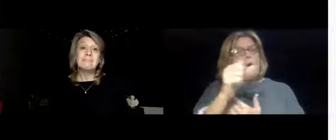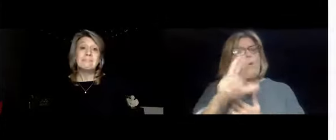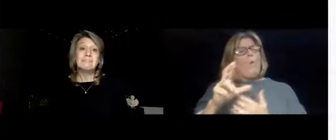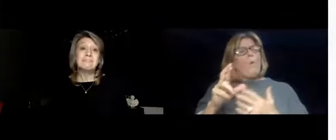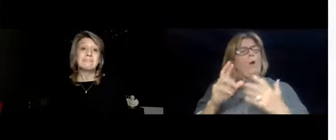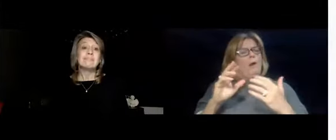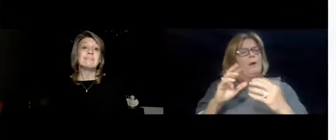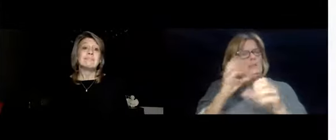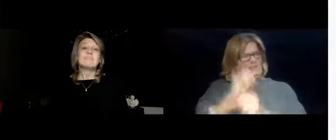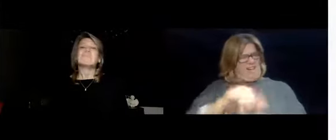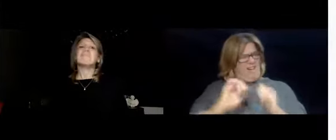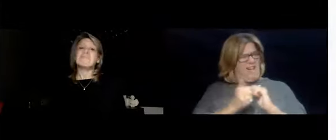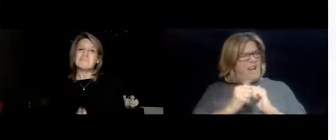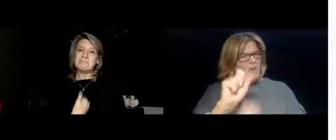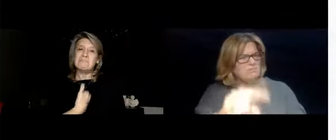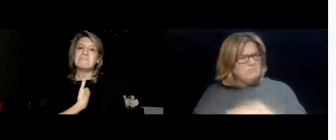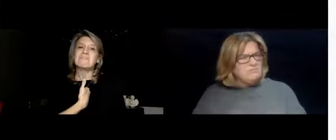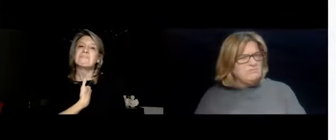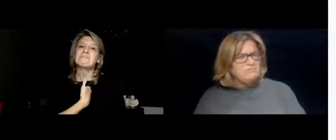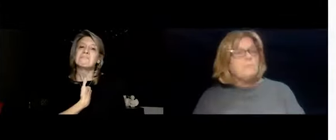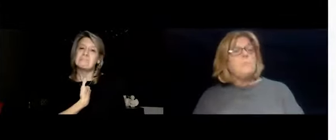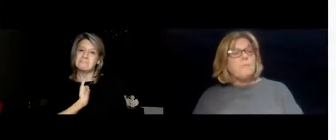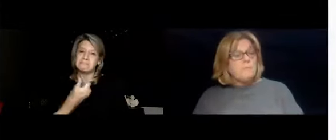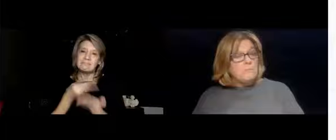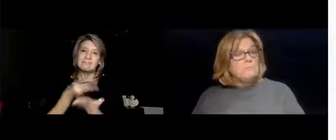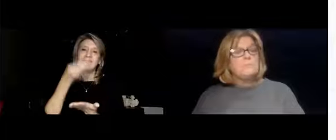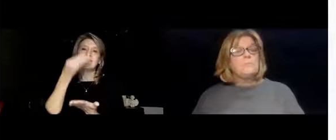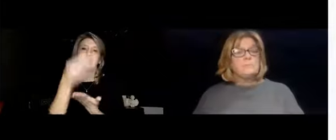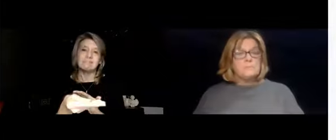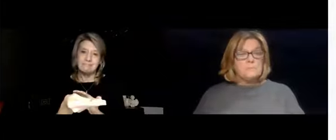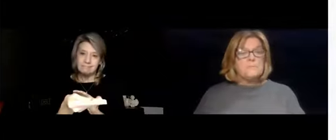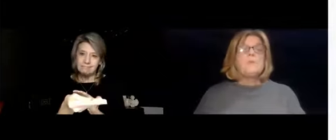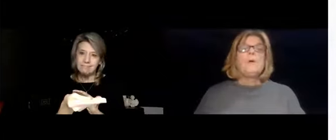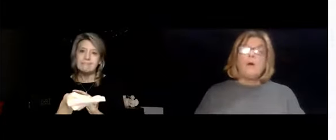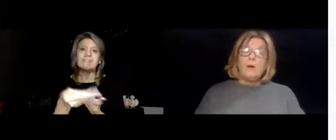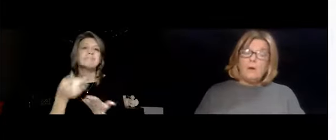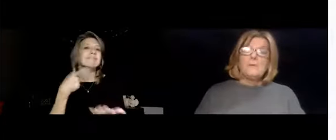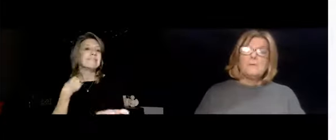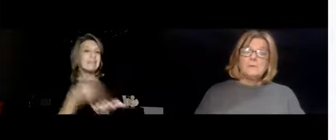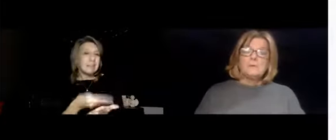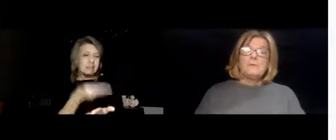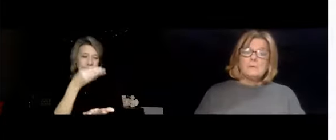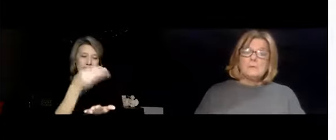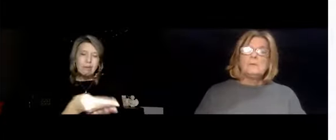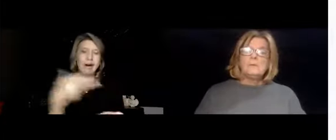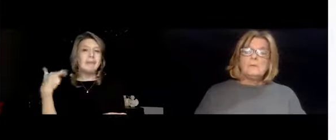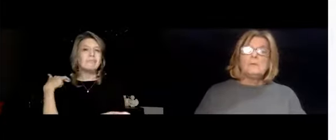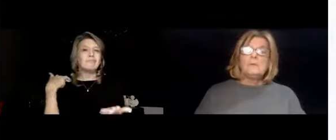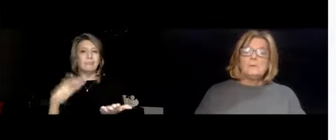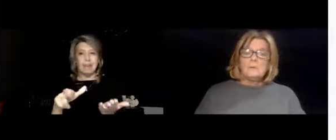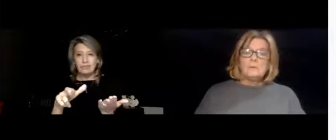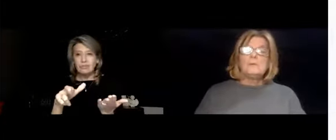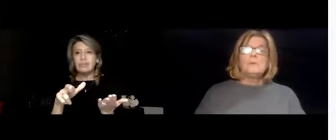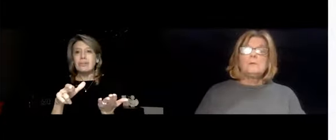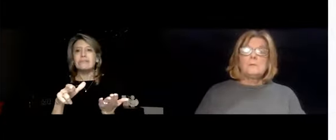Did you buy that book, or how did you get that? Yes, I bought that on my own. I did. I bought that